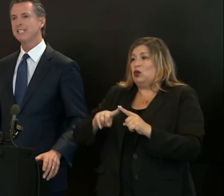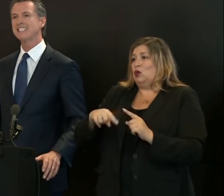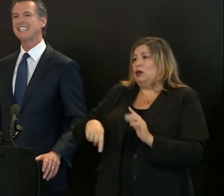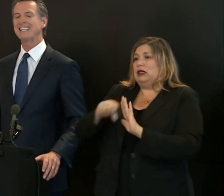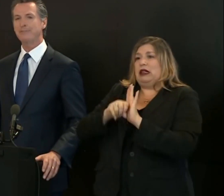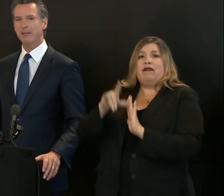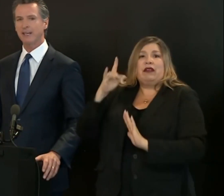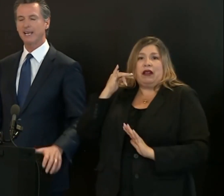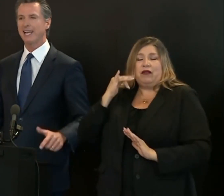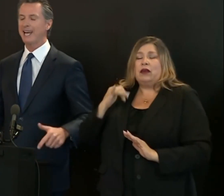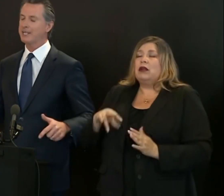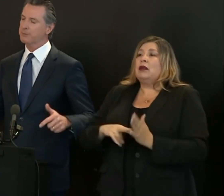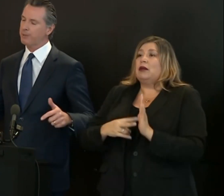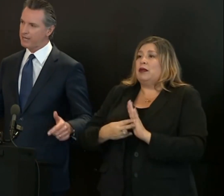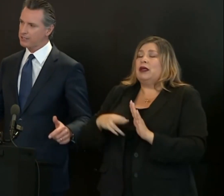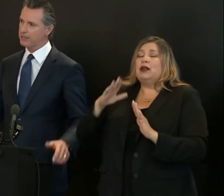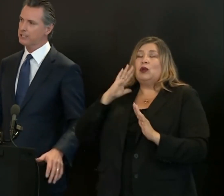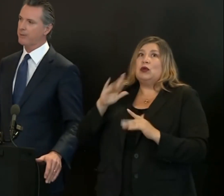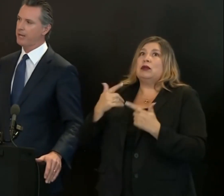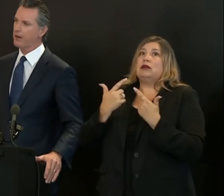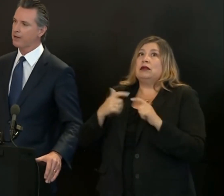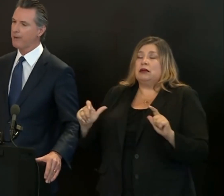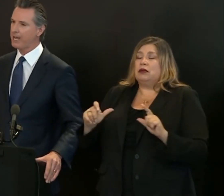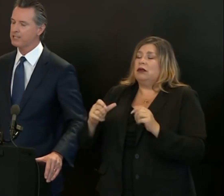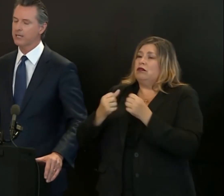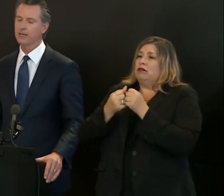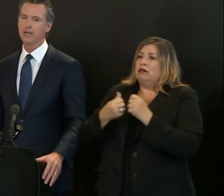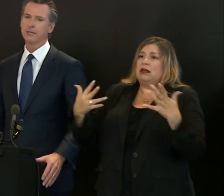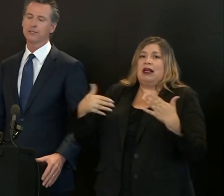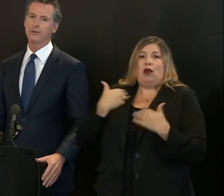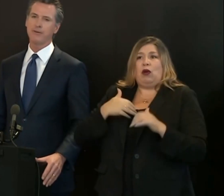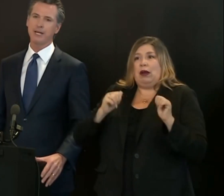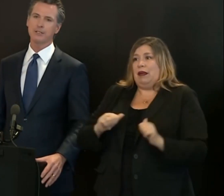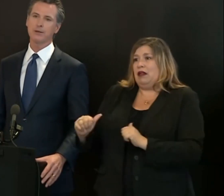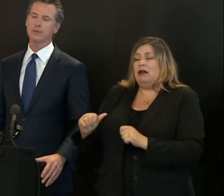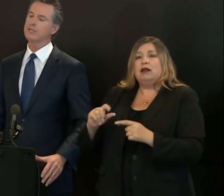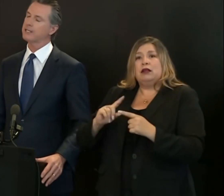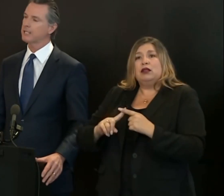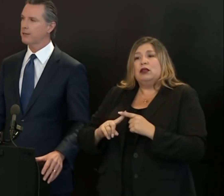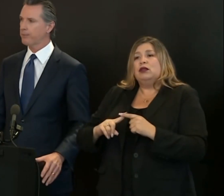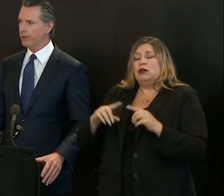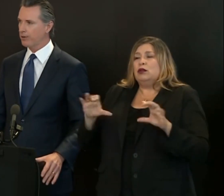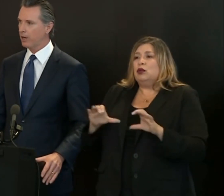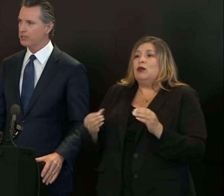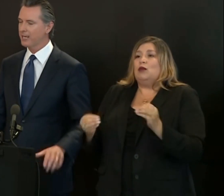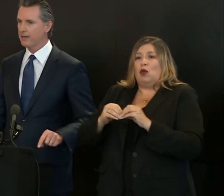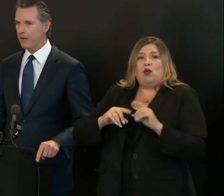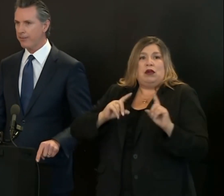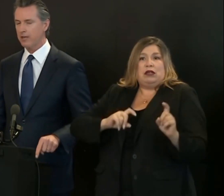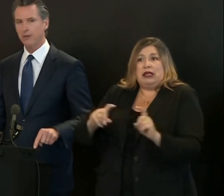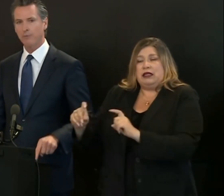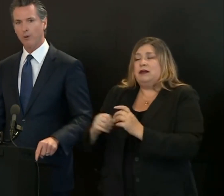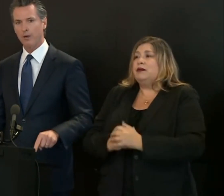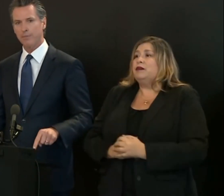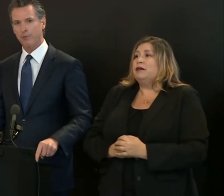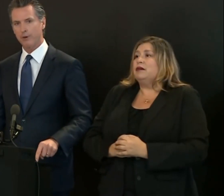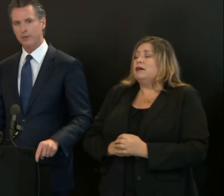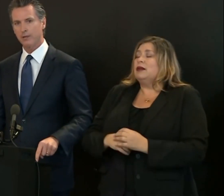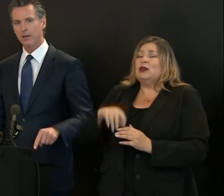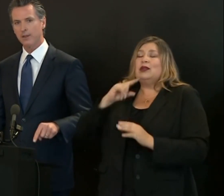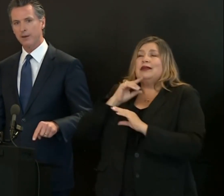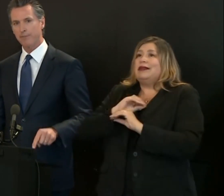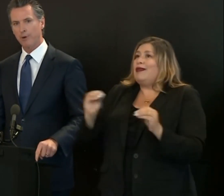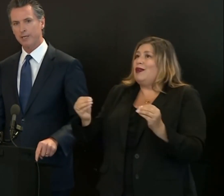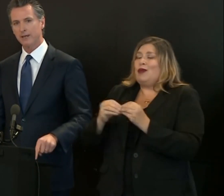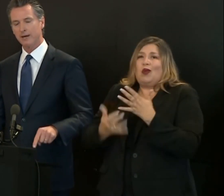that will significantly and exponentially expand our capacity to advance those testing protocols. Nothing more